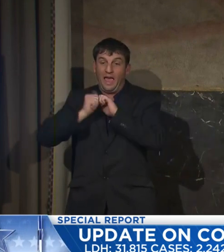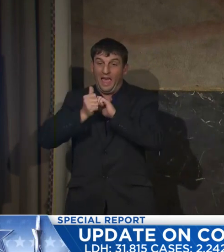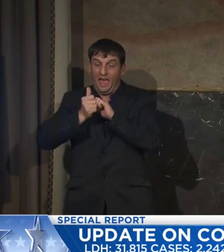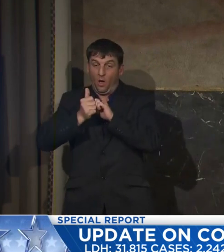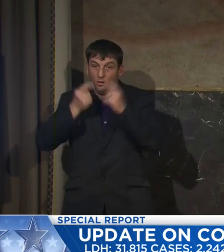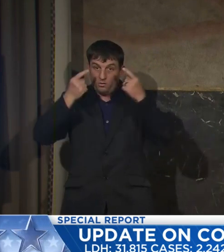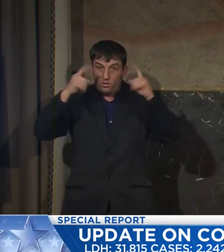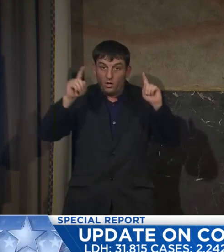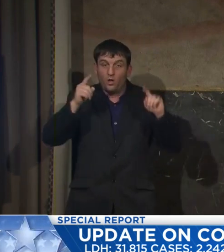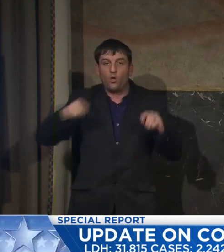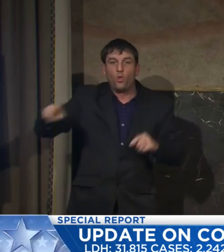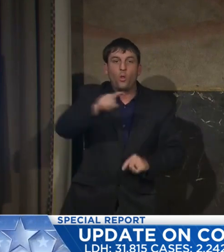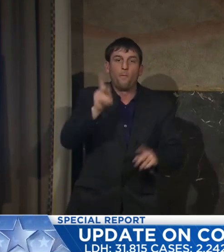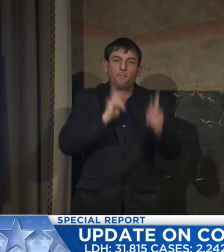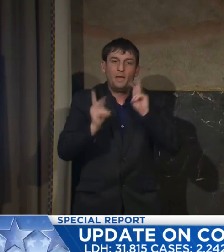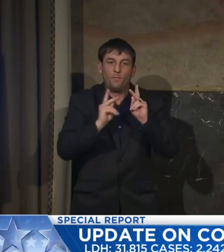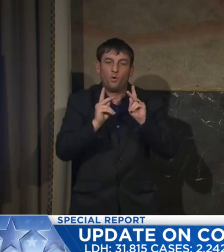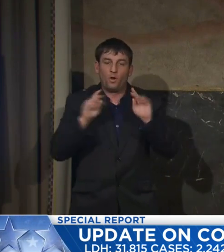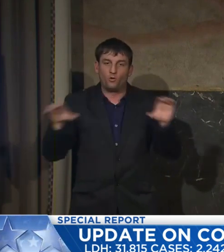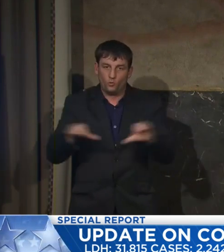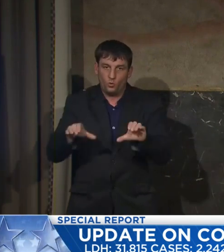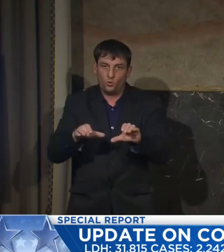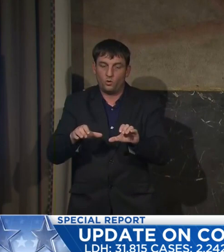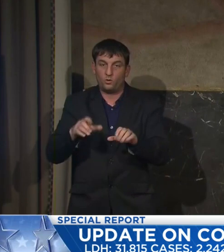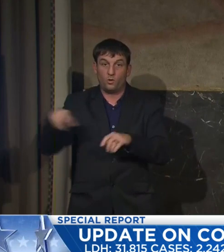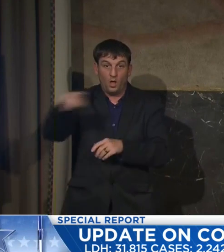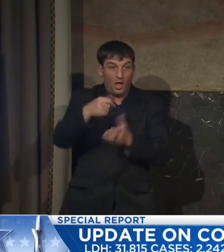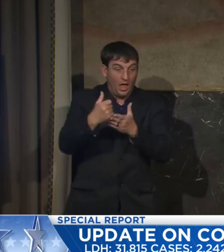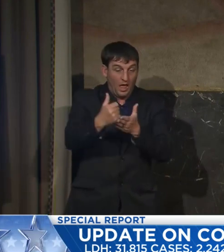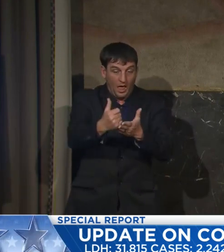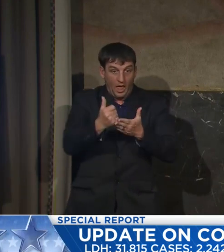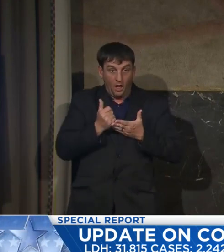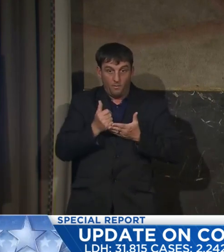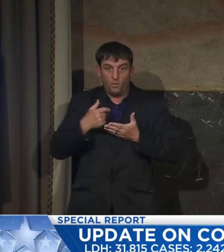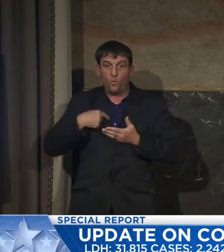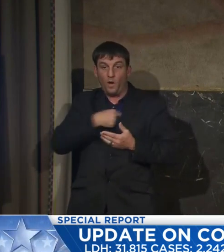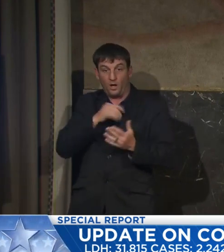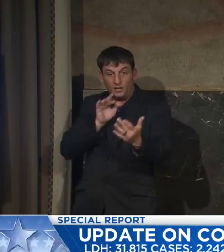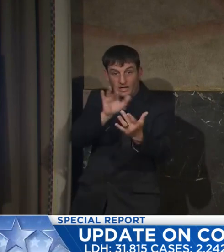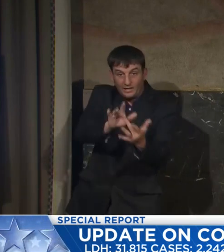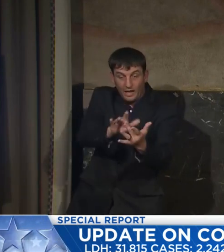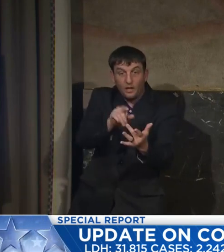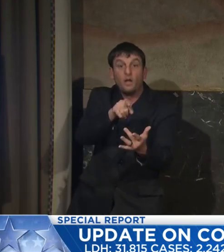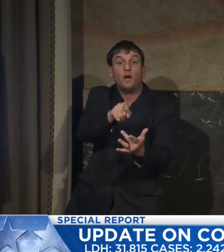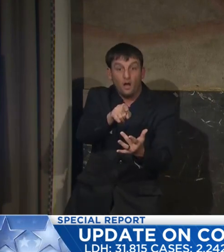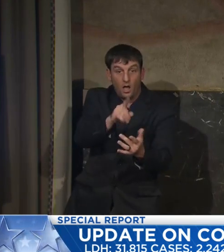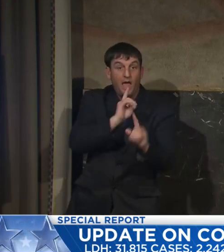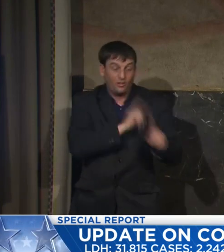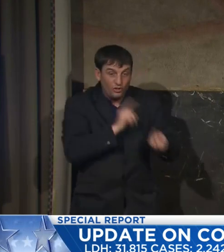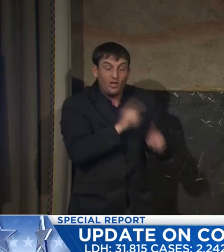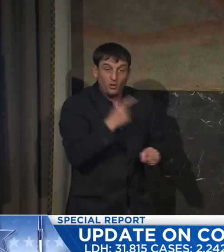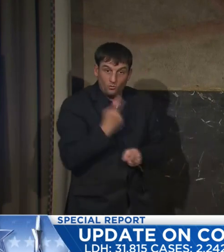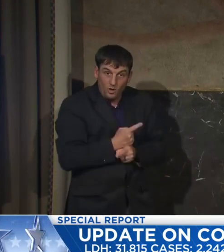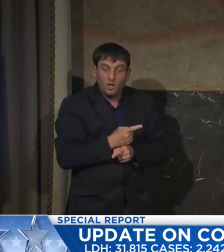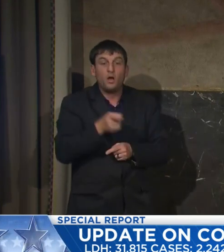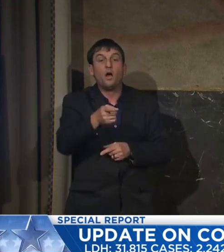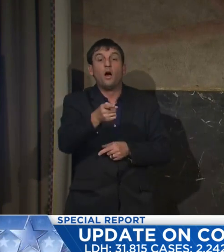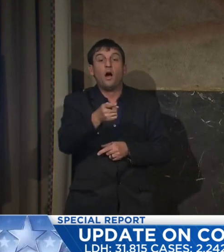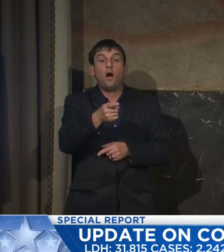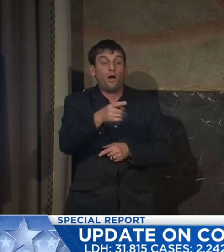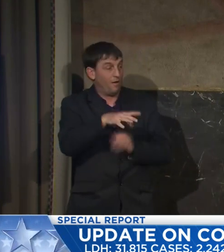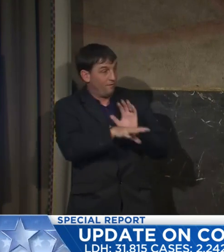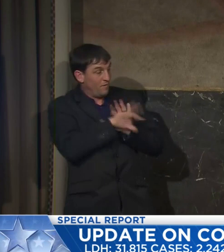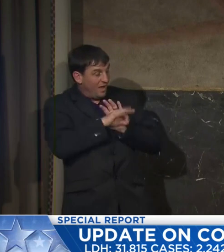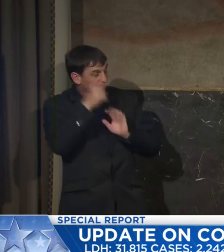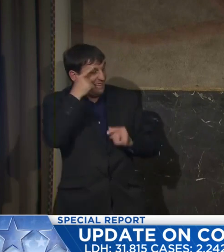respond to contact tracing? Are they helping us as we reach out, find people who could be exposed? Are they themselves adhering to isolating if they